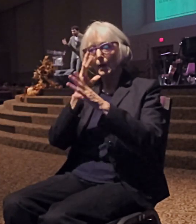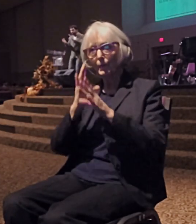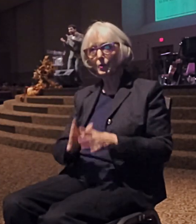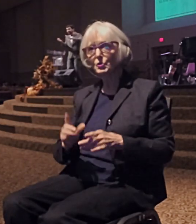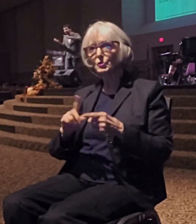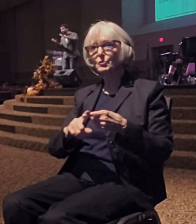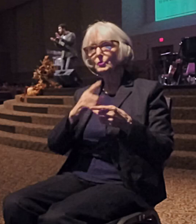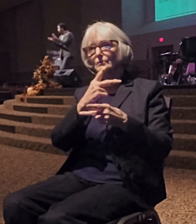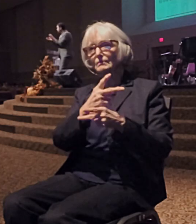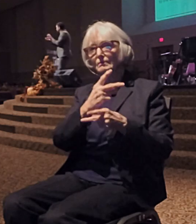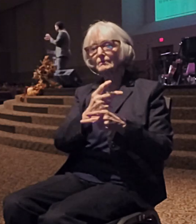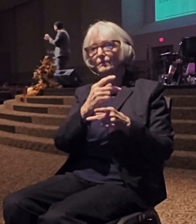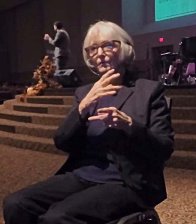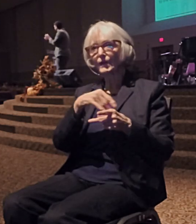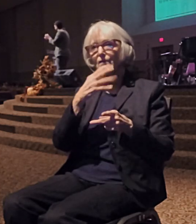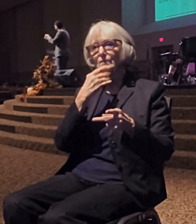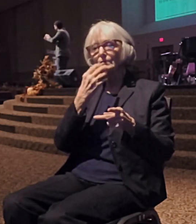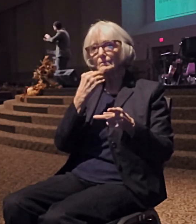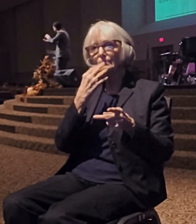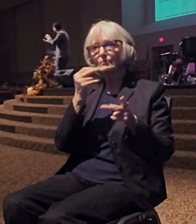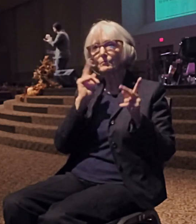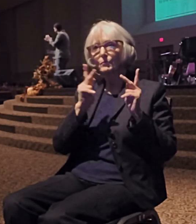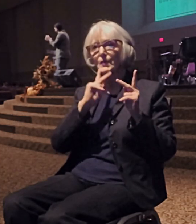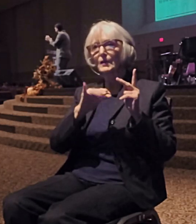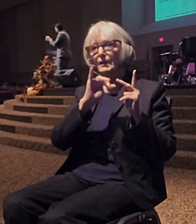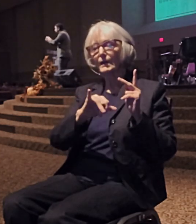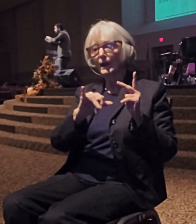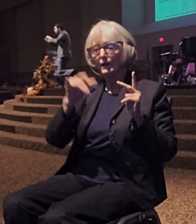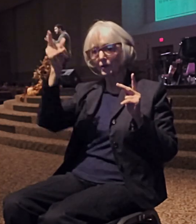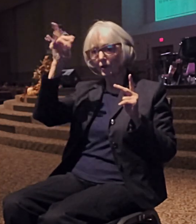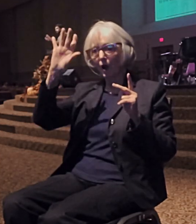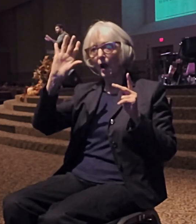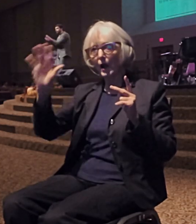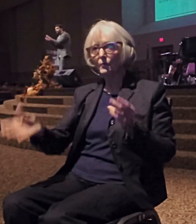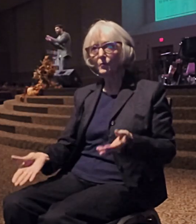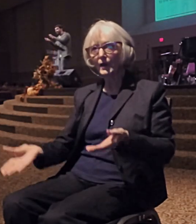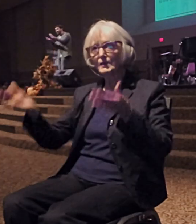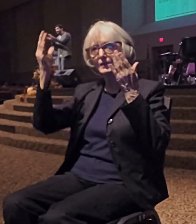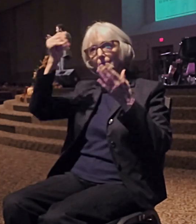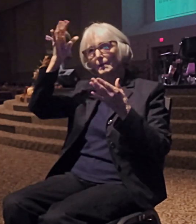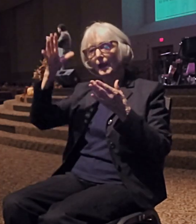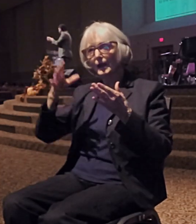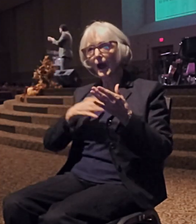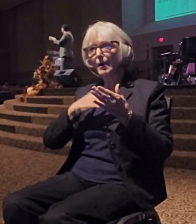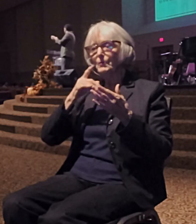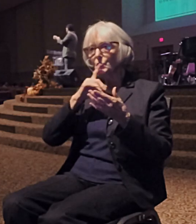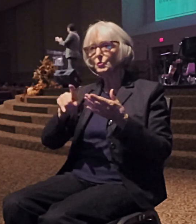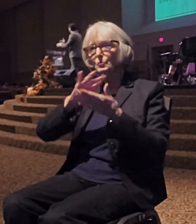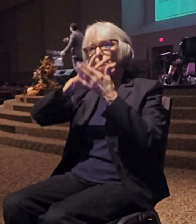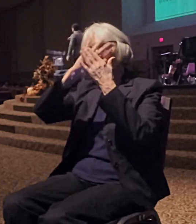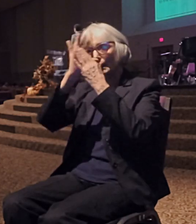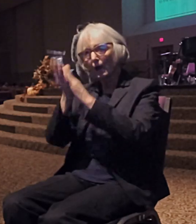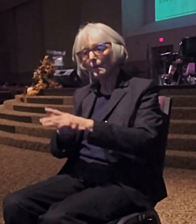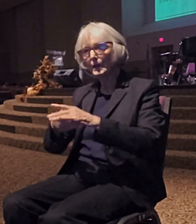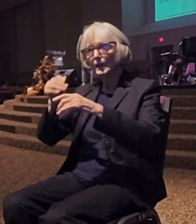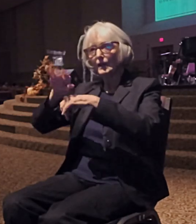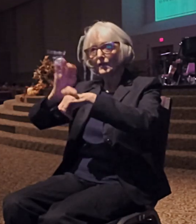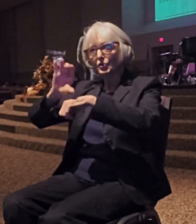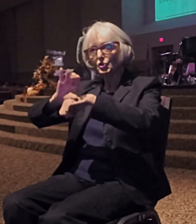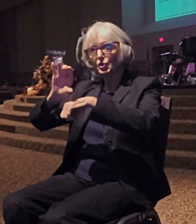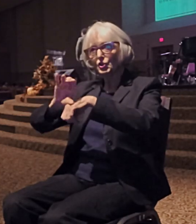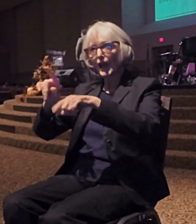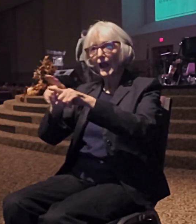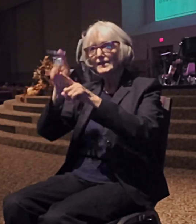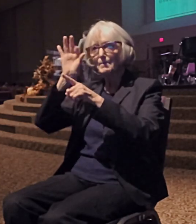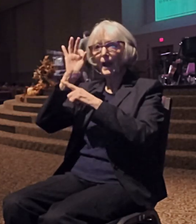shepherd. Shepherding, that's what that term pastor means, that God raises up men to fill the role in the life of the local church as pastor.